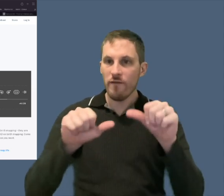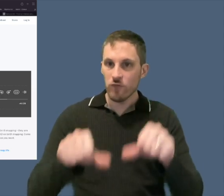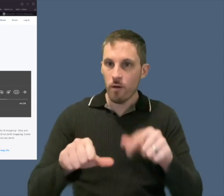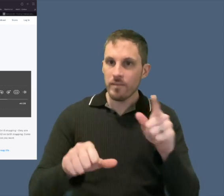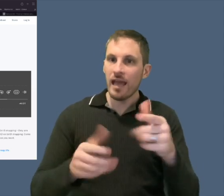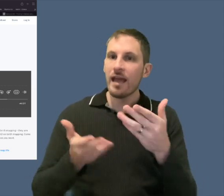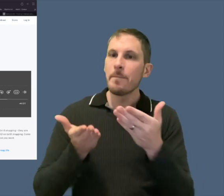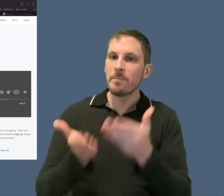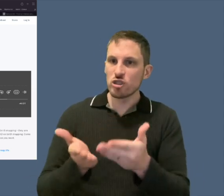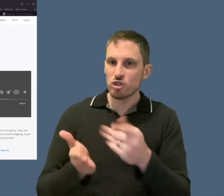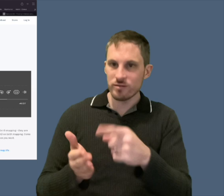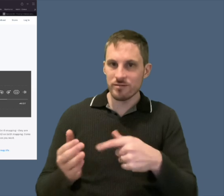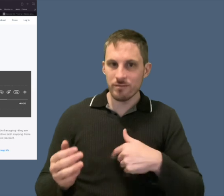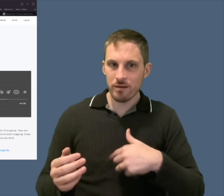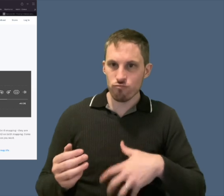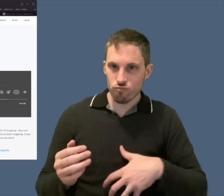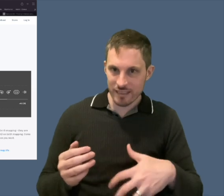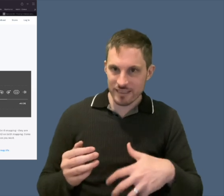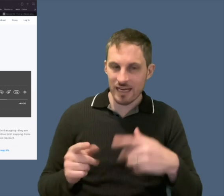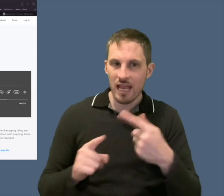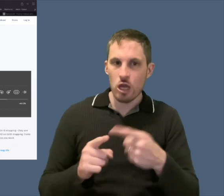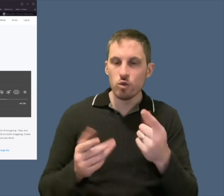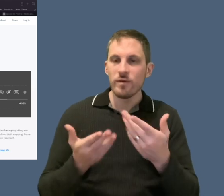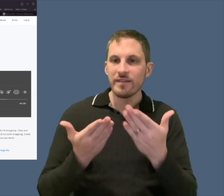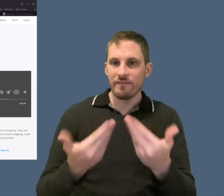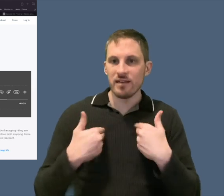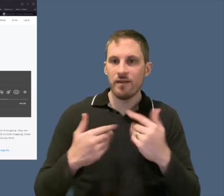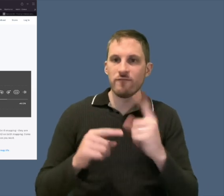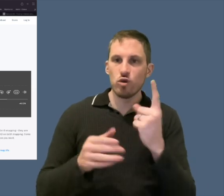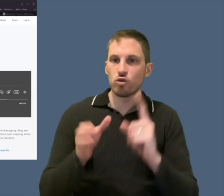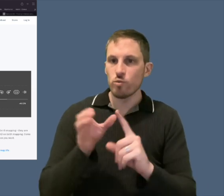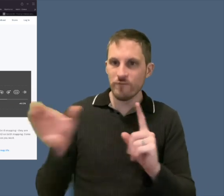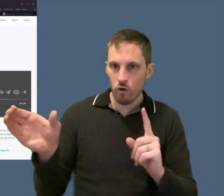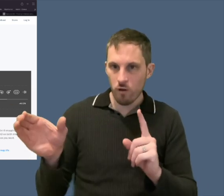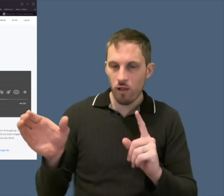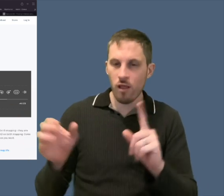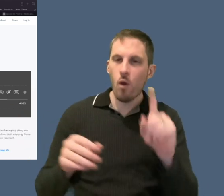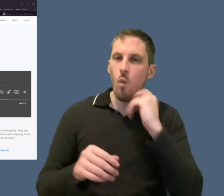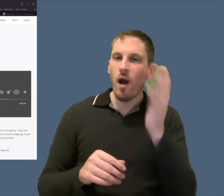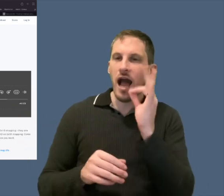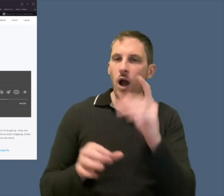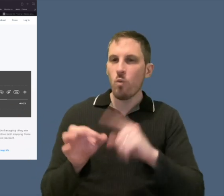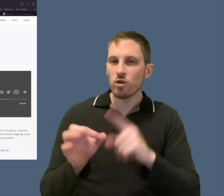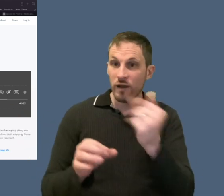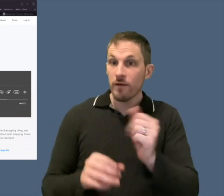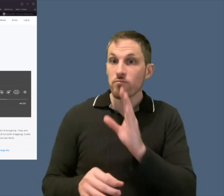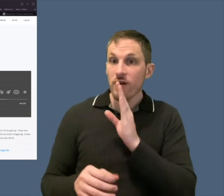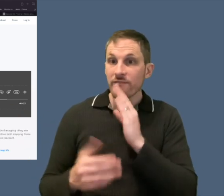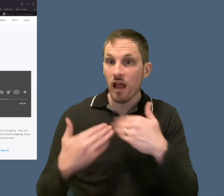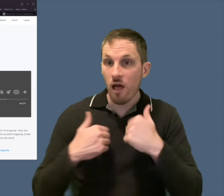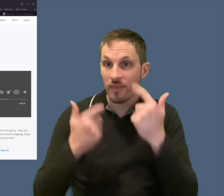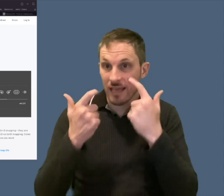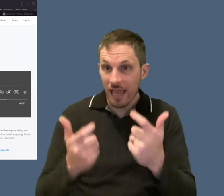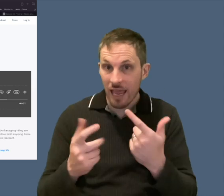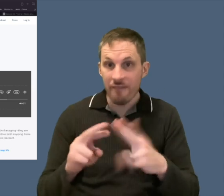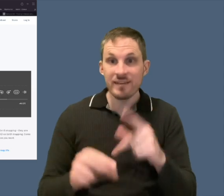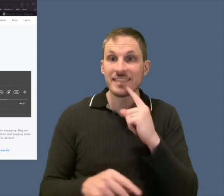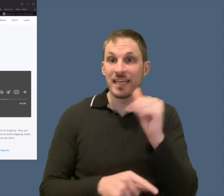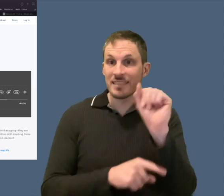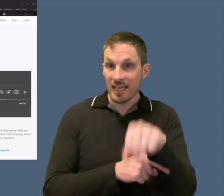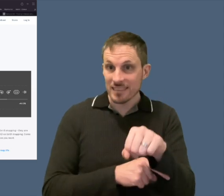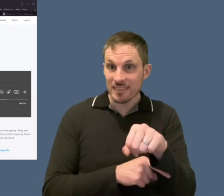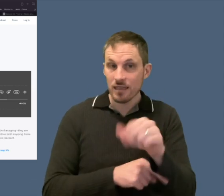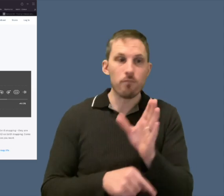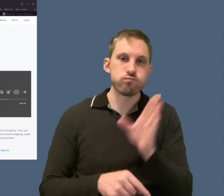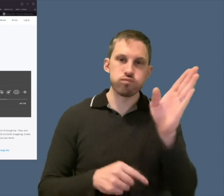to be pregnant and you're given your first referral, which is the question they're going to ask. Do you have private health care? If you say yes,